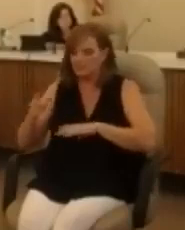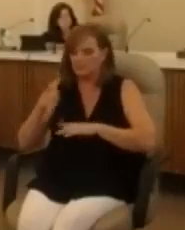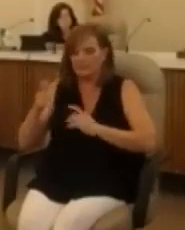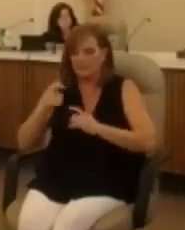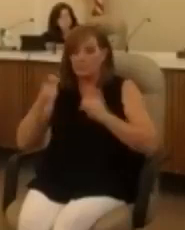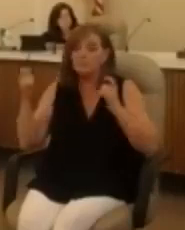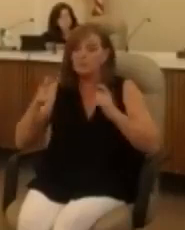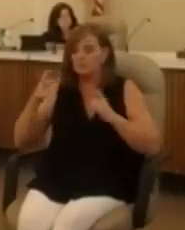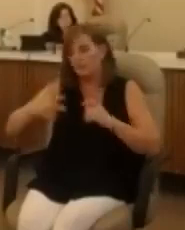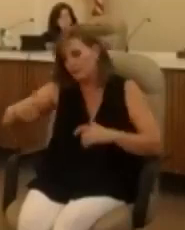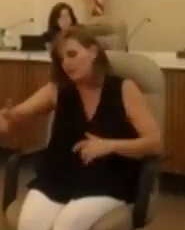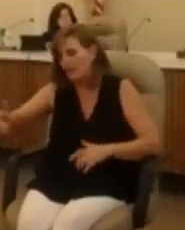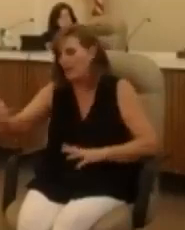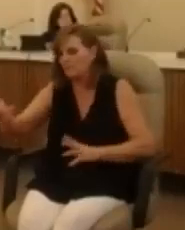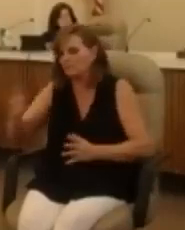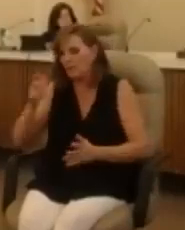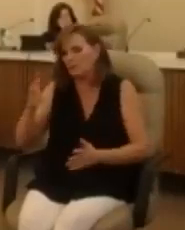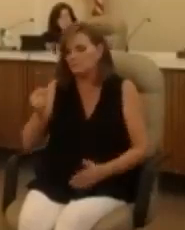parking lot.